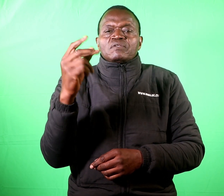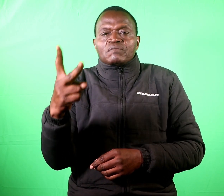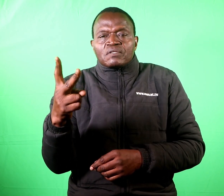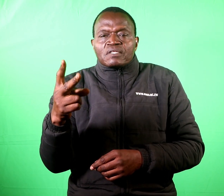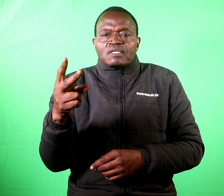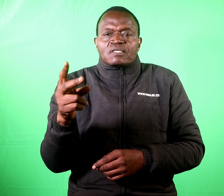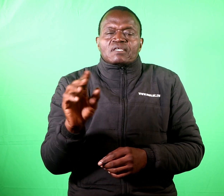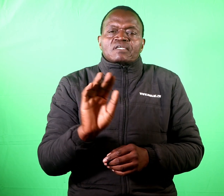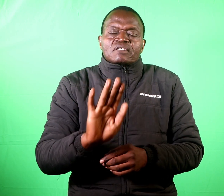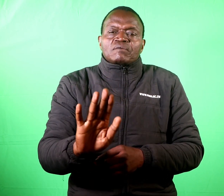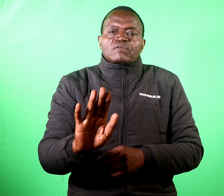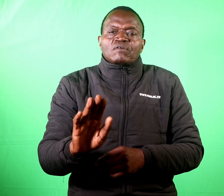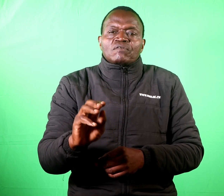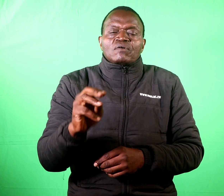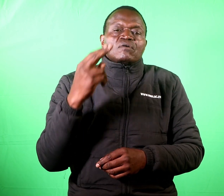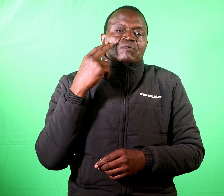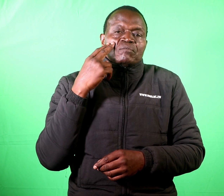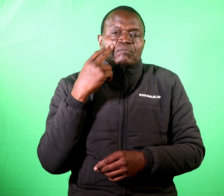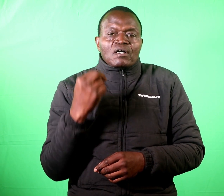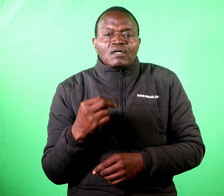for Mashonaland Central.